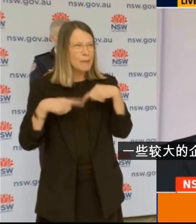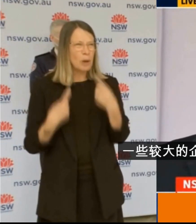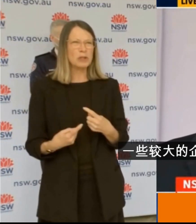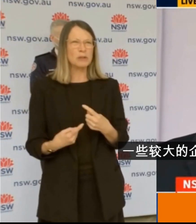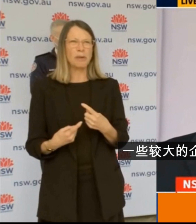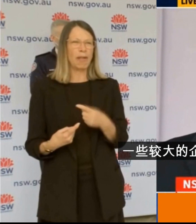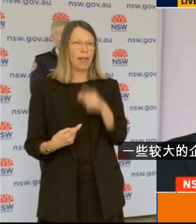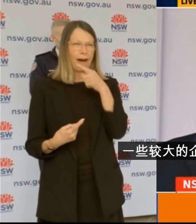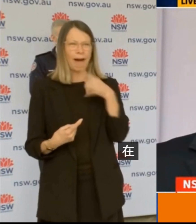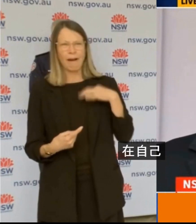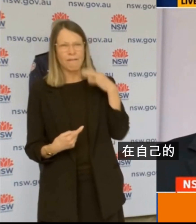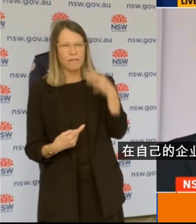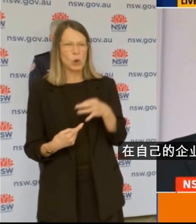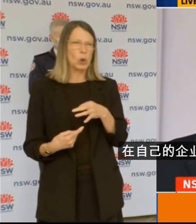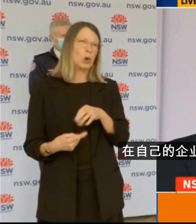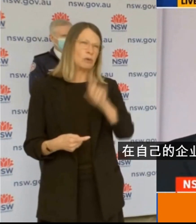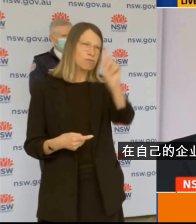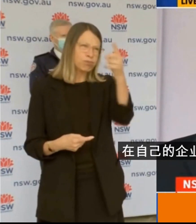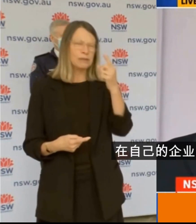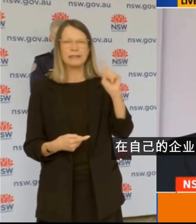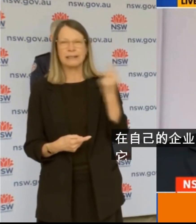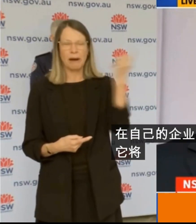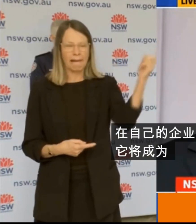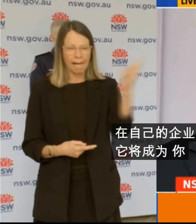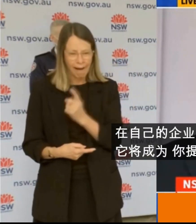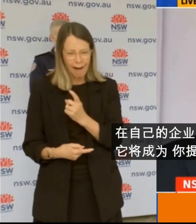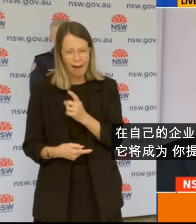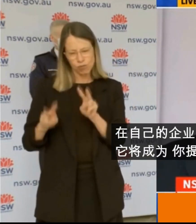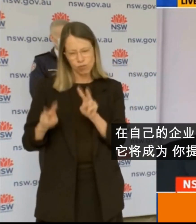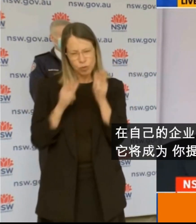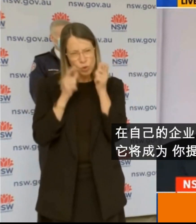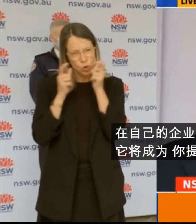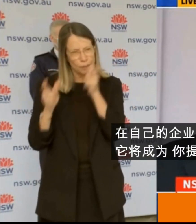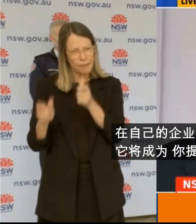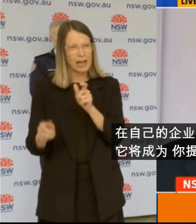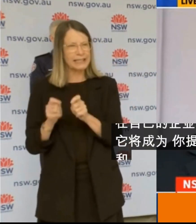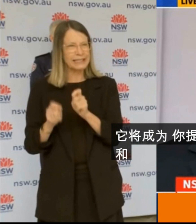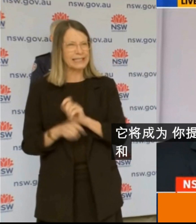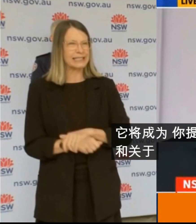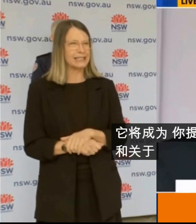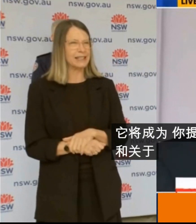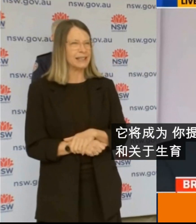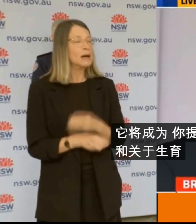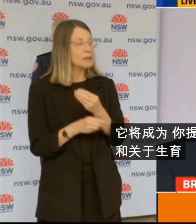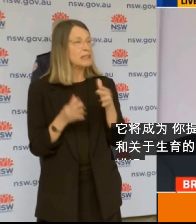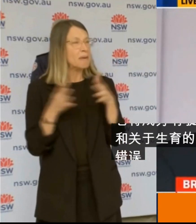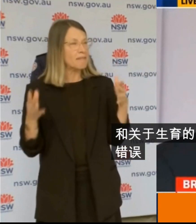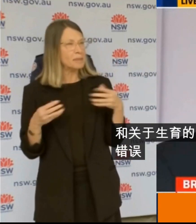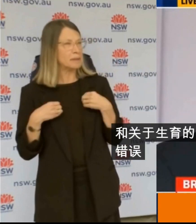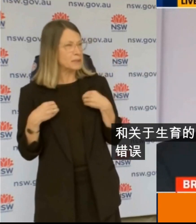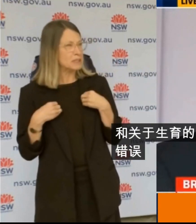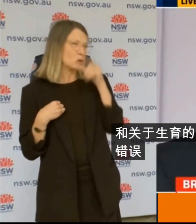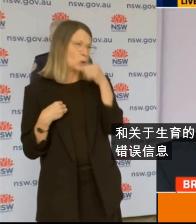use those as a safety mechanism in their own businesses, but it'll be part of the COVID safety plan. Minister, you mentioned fertility